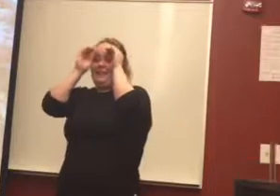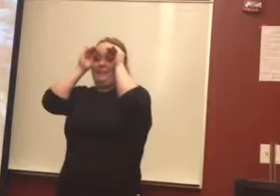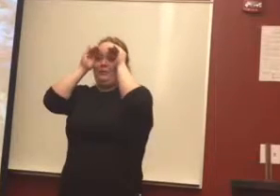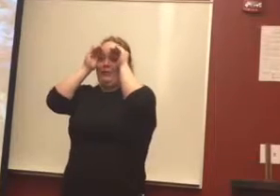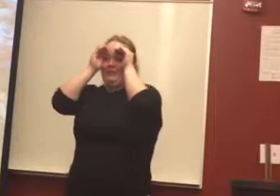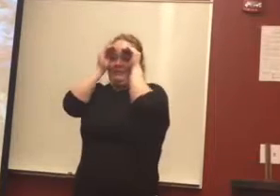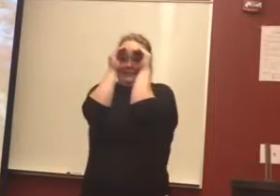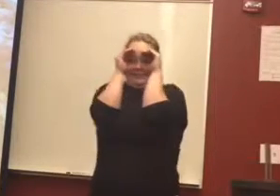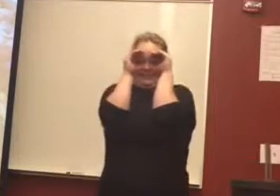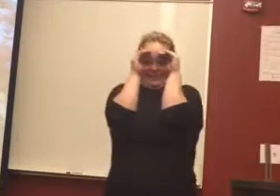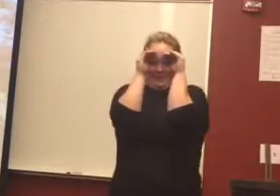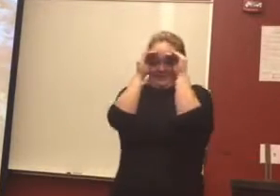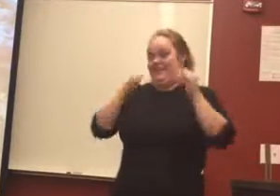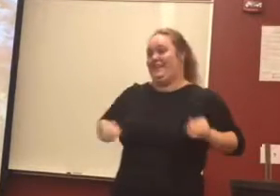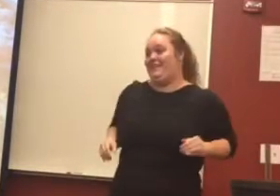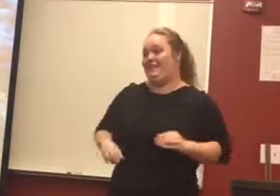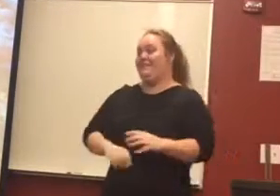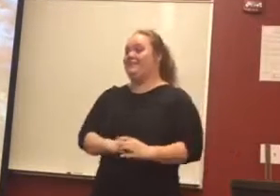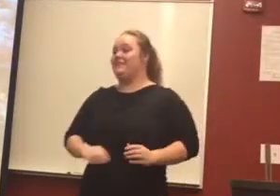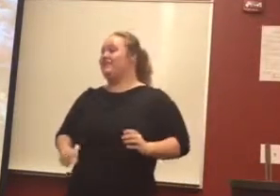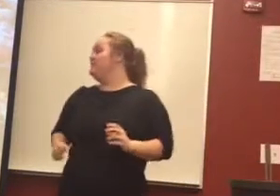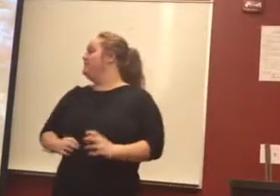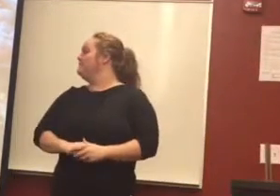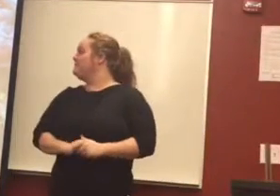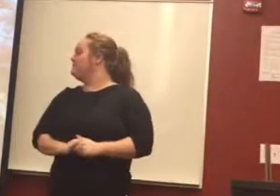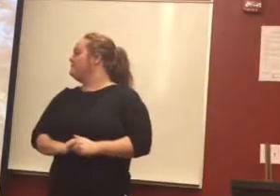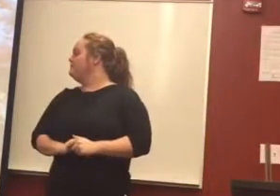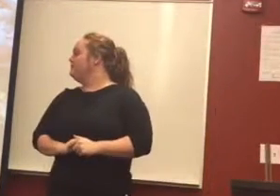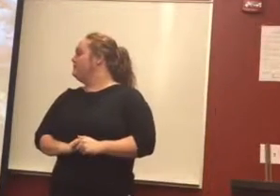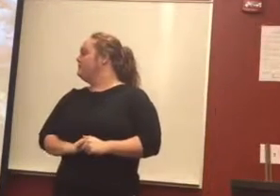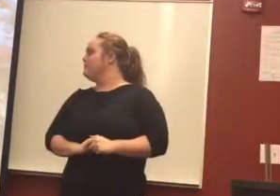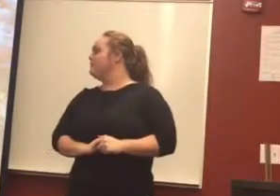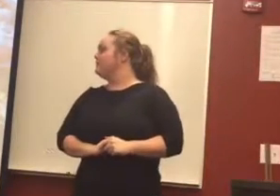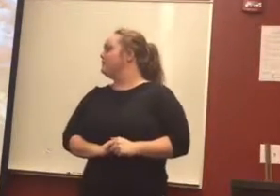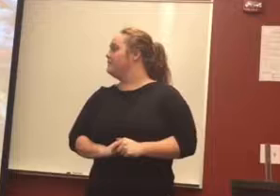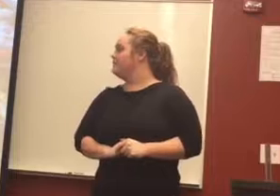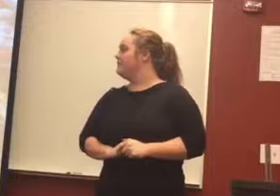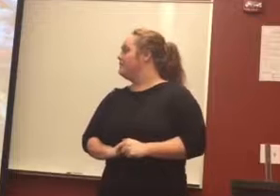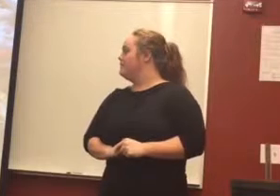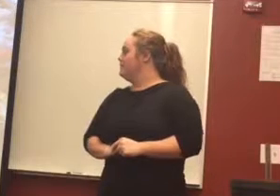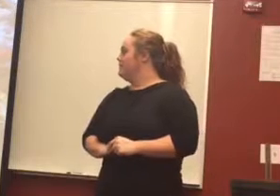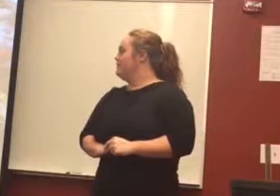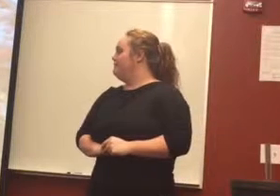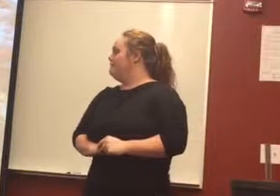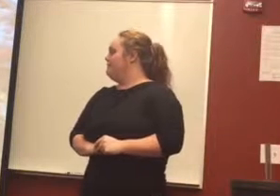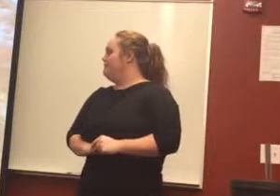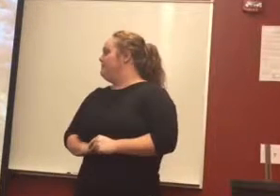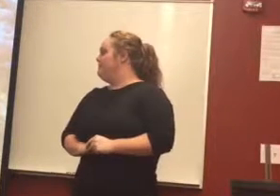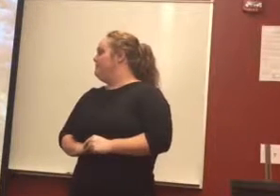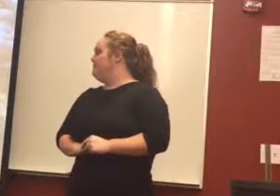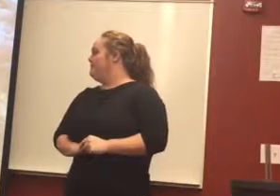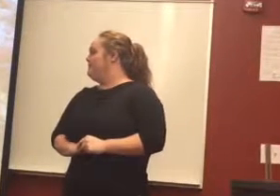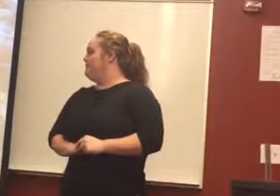like blinders to like stare only here. It's hard. Okay. You gotta do that when you're going past a clown.